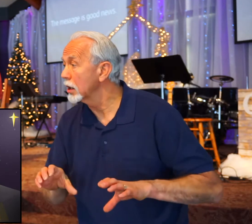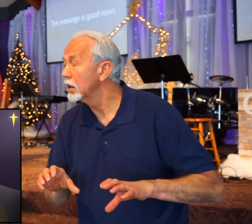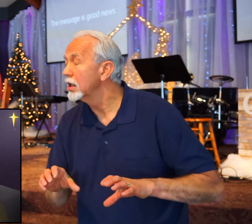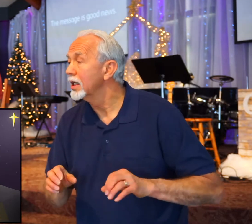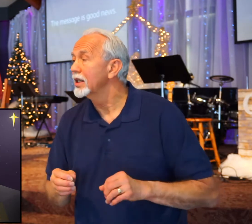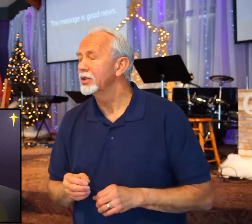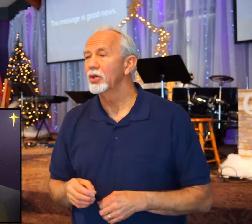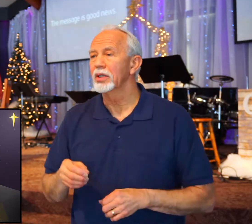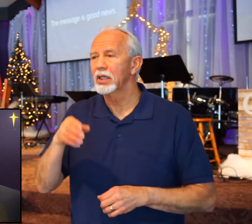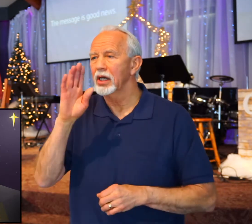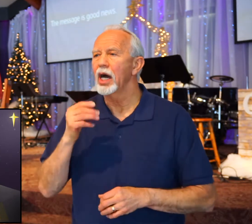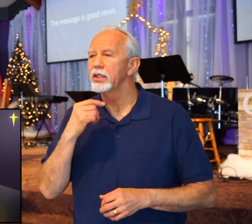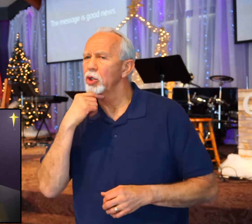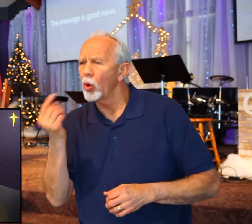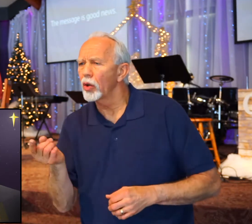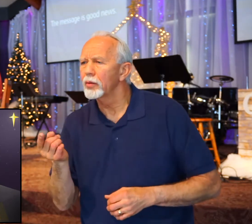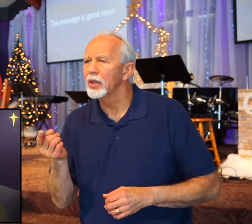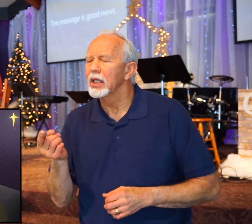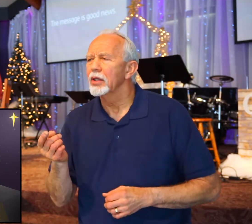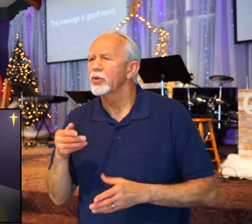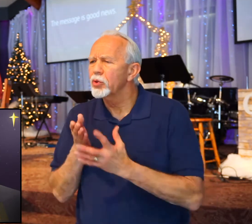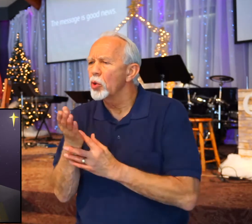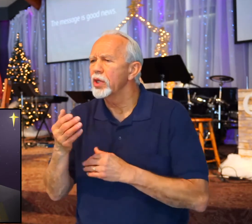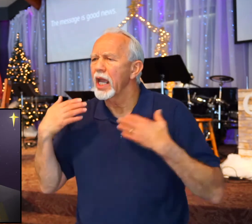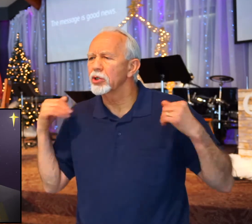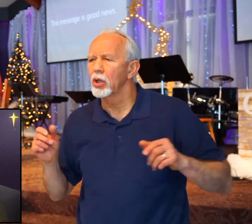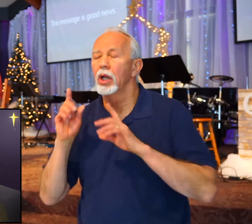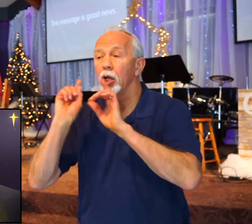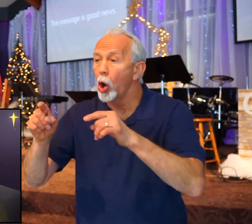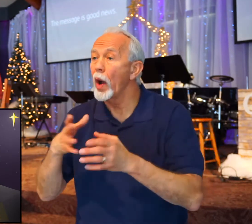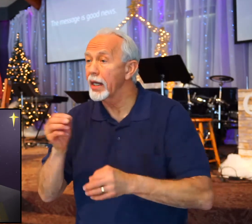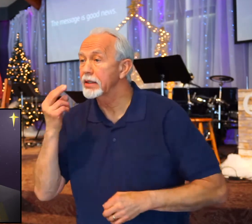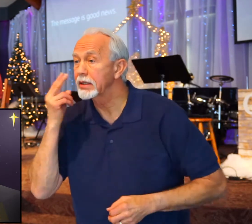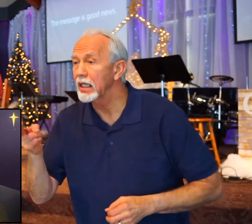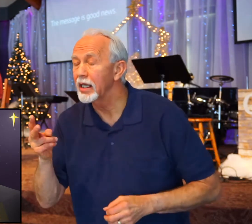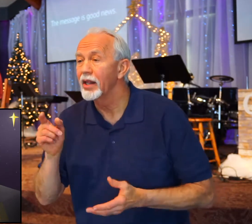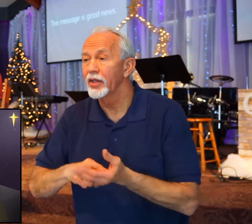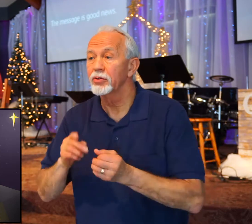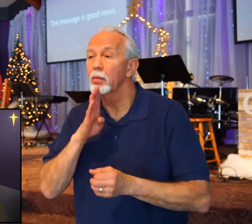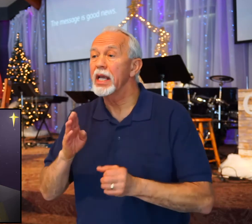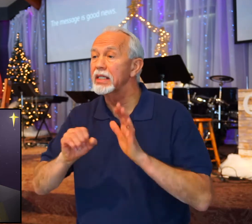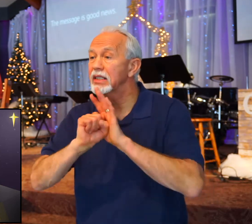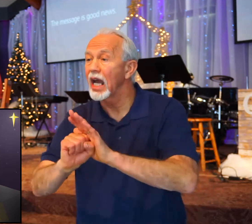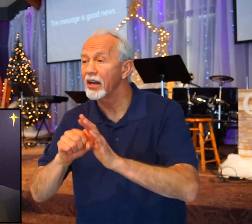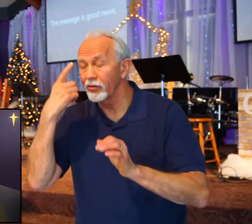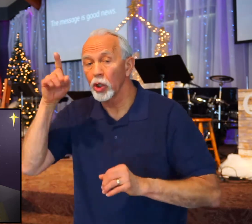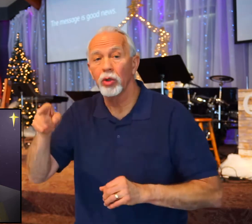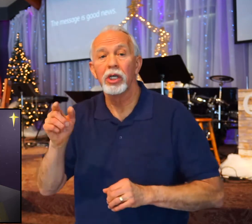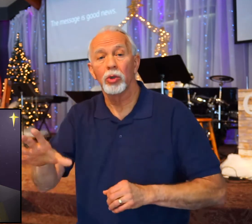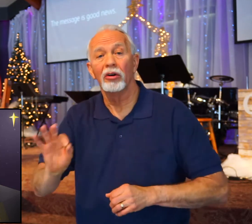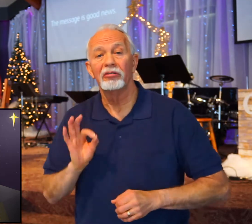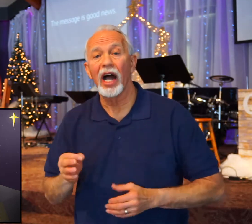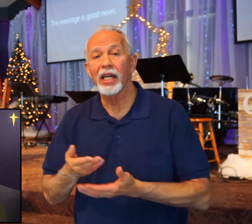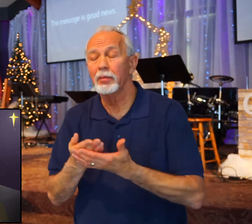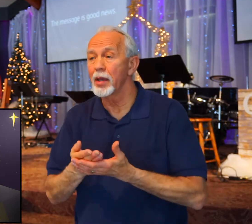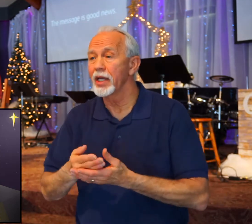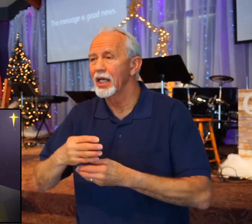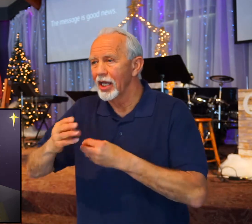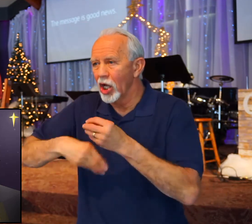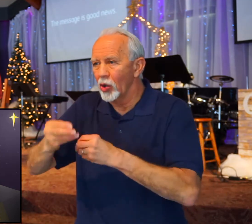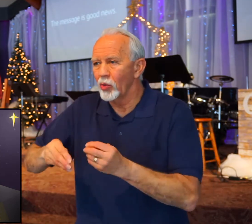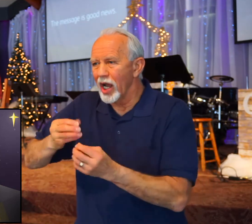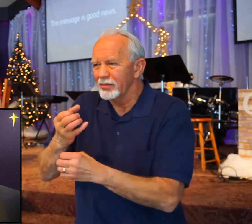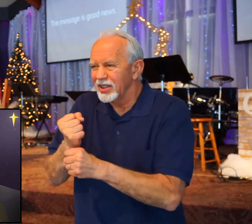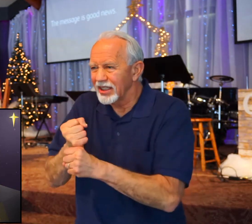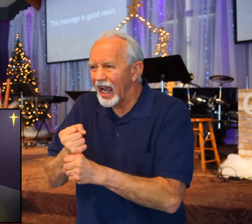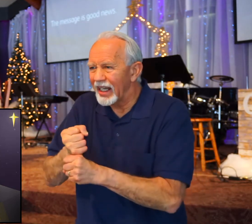to them through the angel to go and see. Verse 12 says, this will be a sign for you. You will find a babe wrapped tightly in